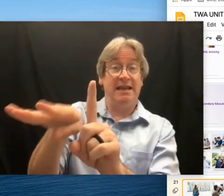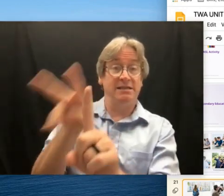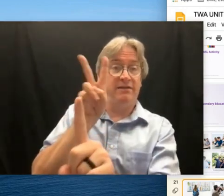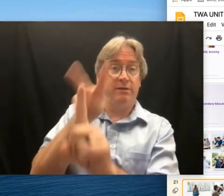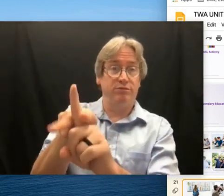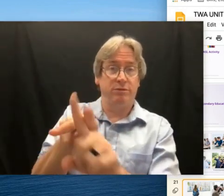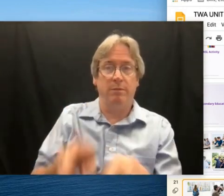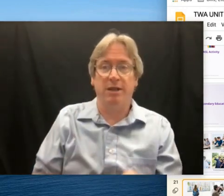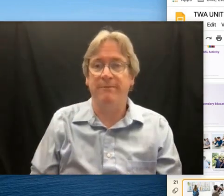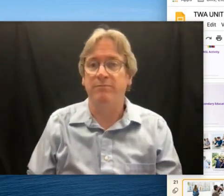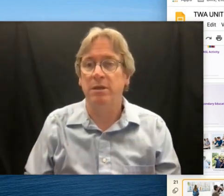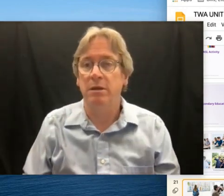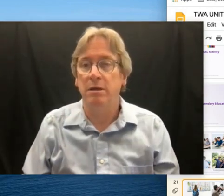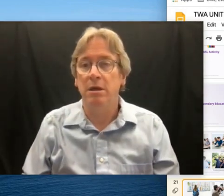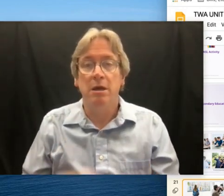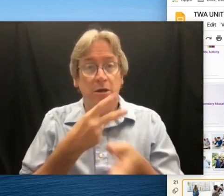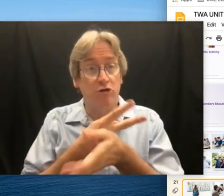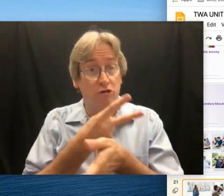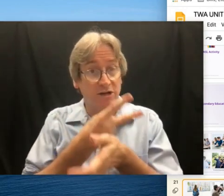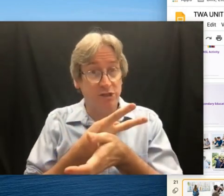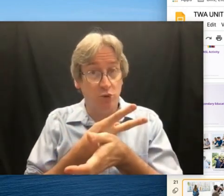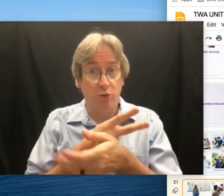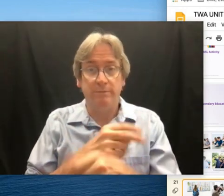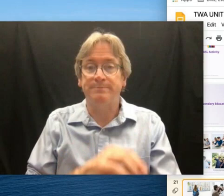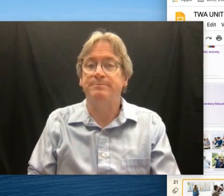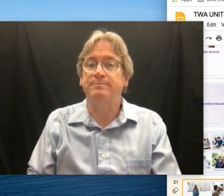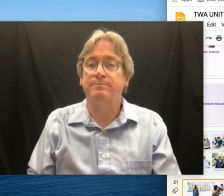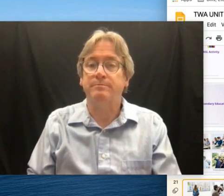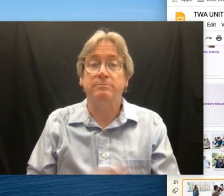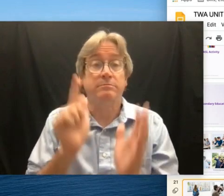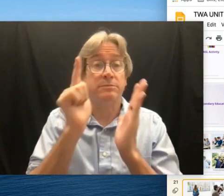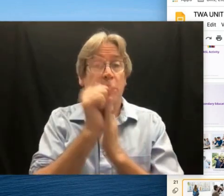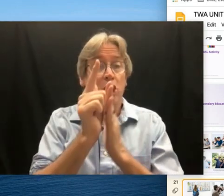you're sending stuff in. Apply. Graduate school.